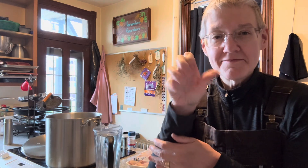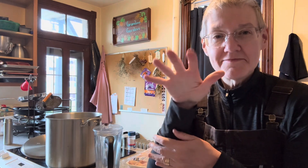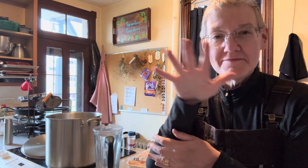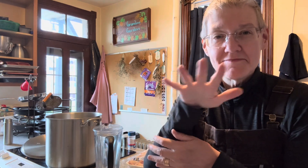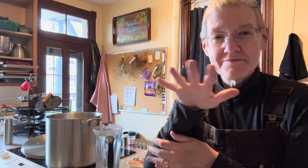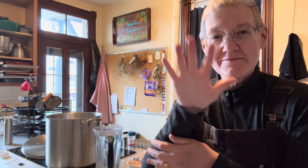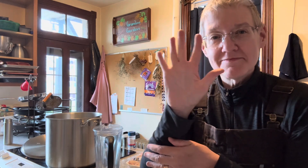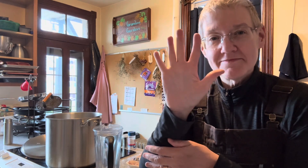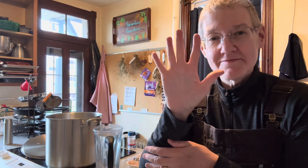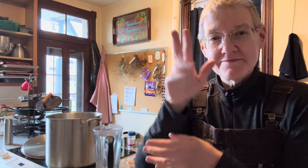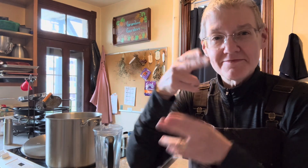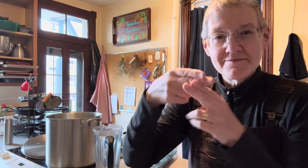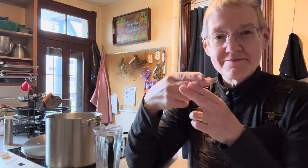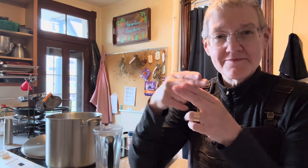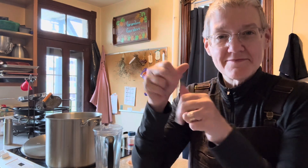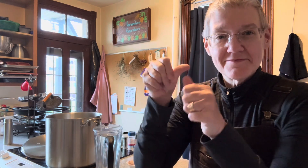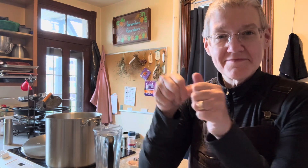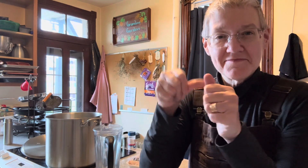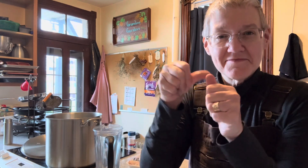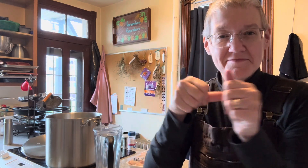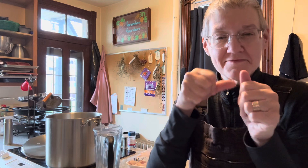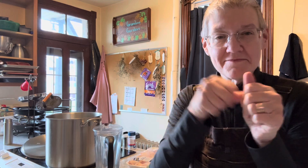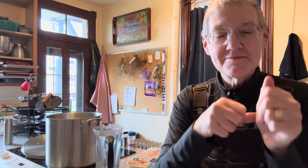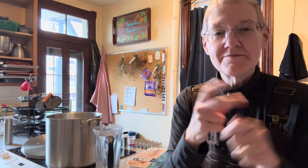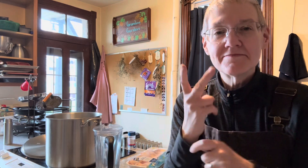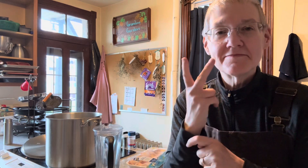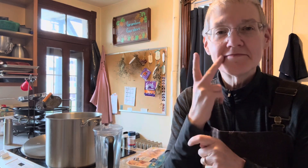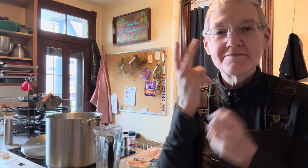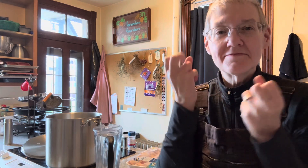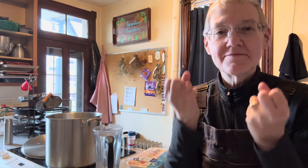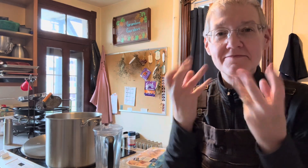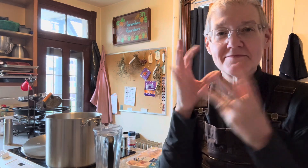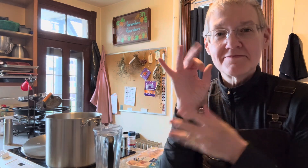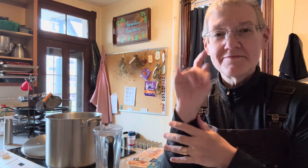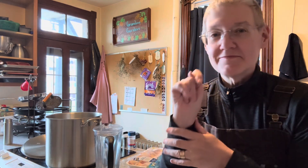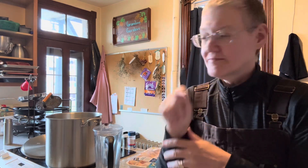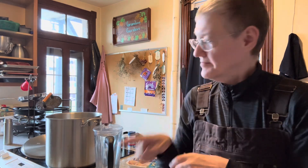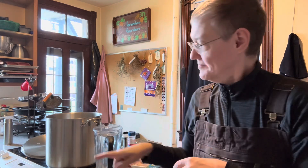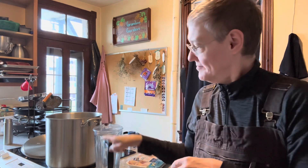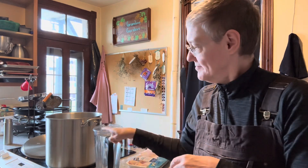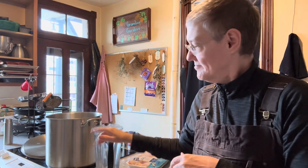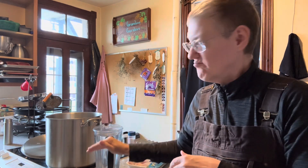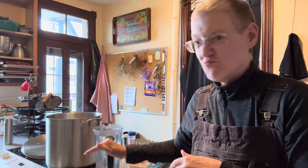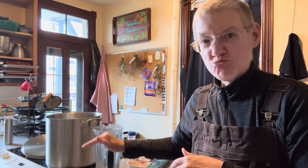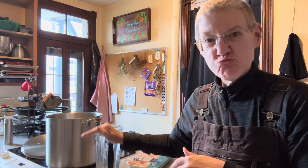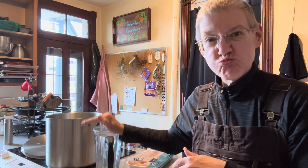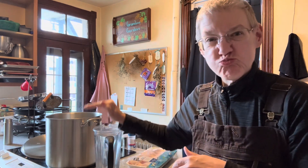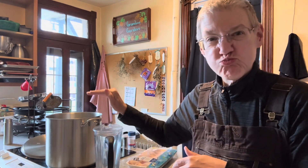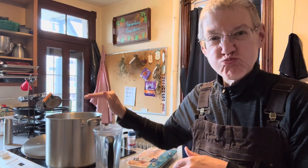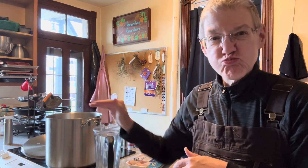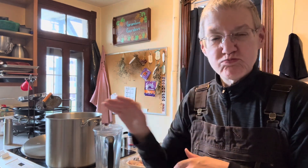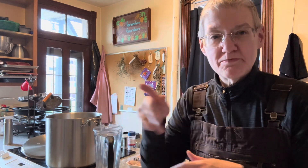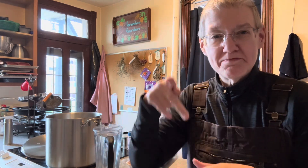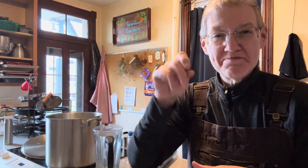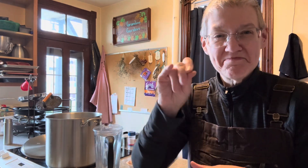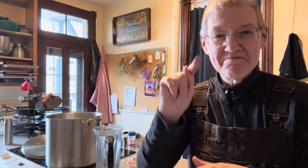packs, about 5 pounds each pack. We'll see how many will fit in this gigantic stock pot.